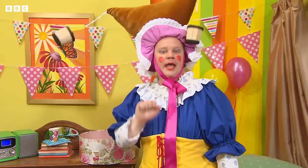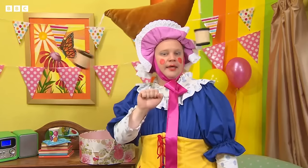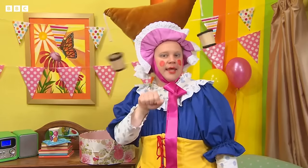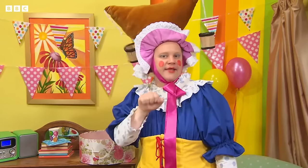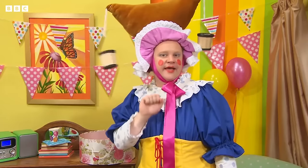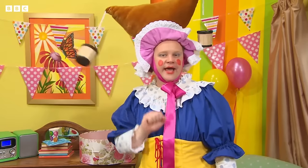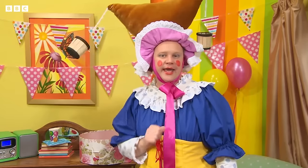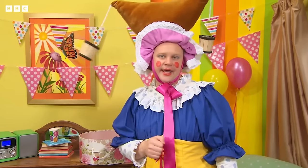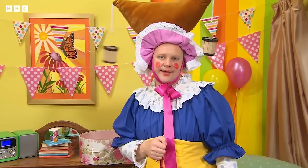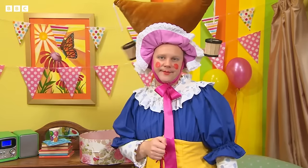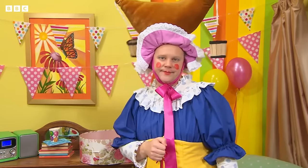Yes, I am.